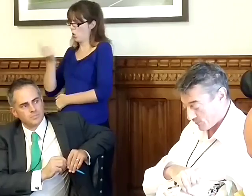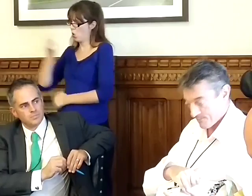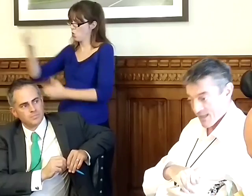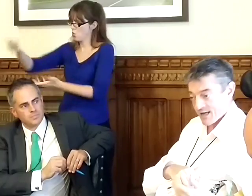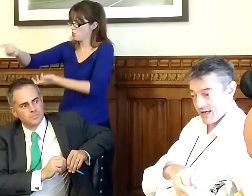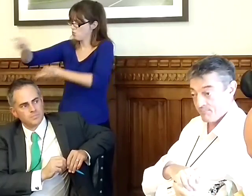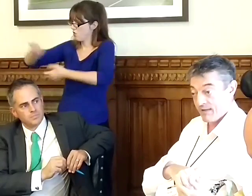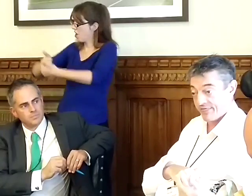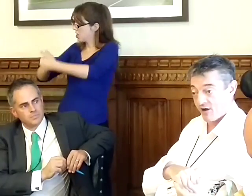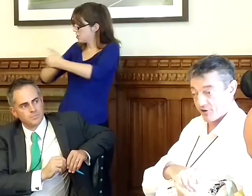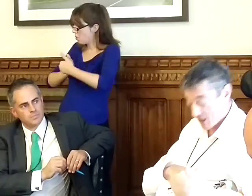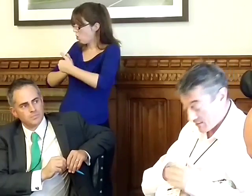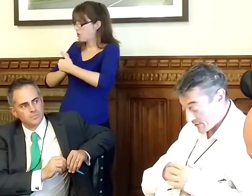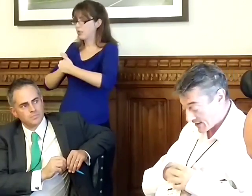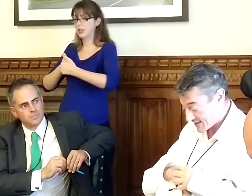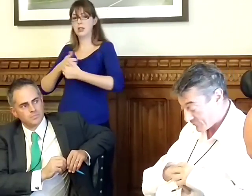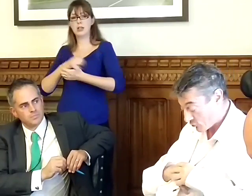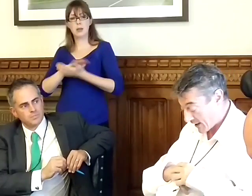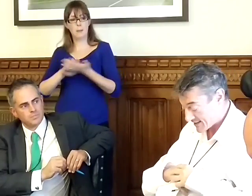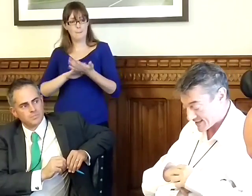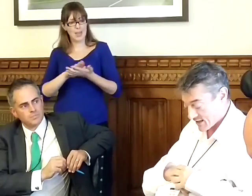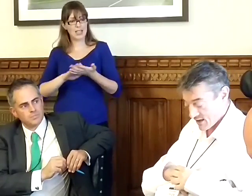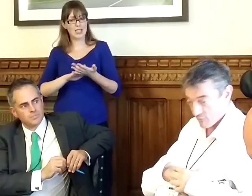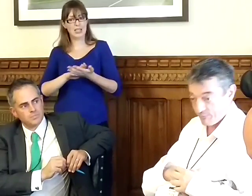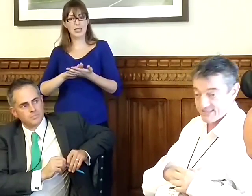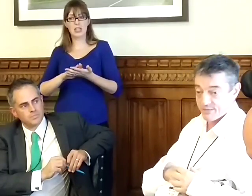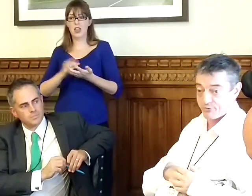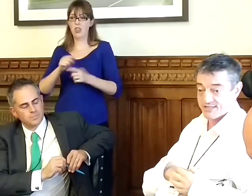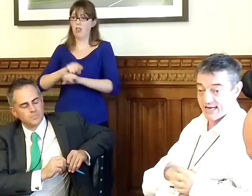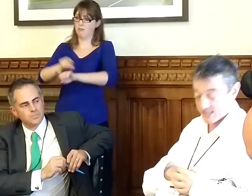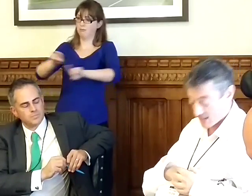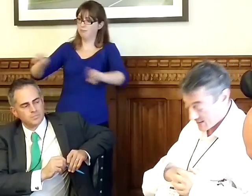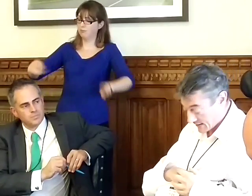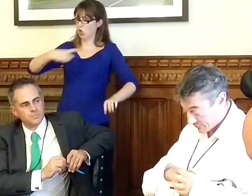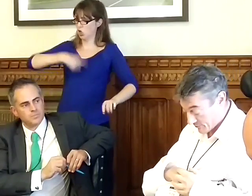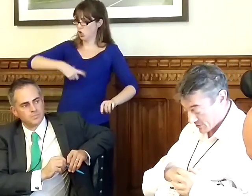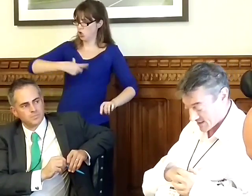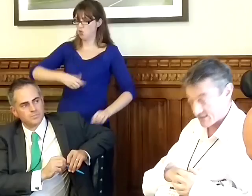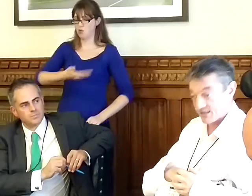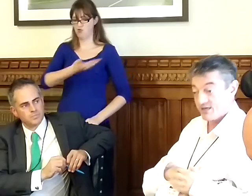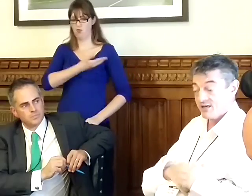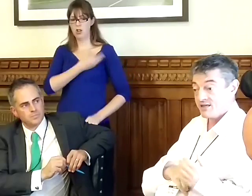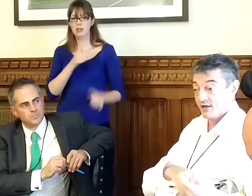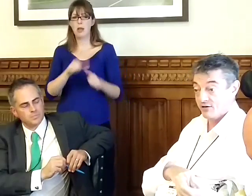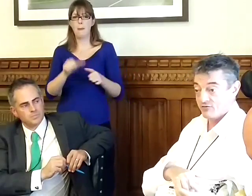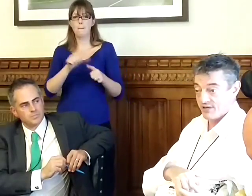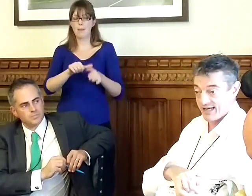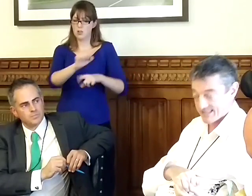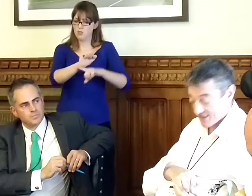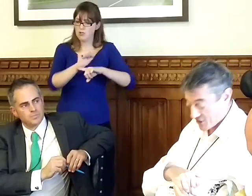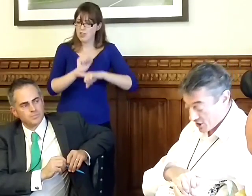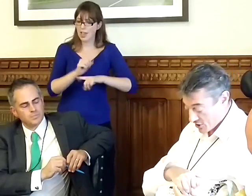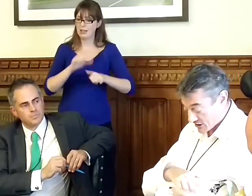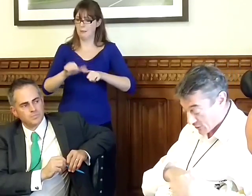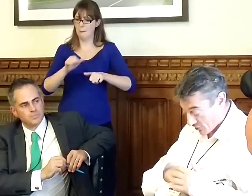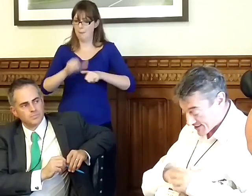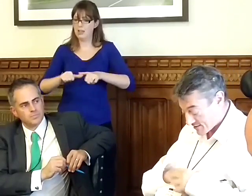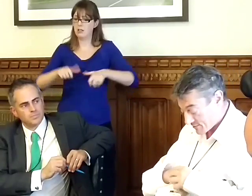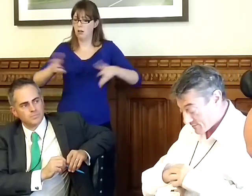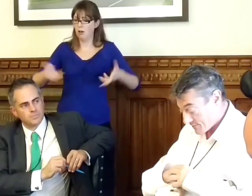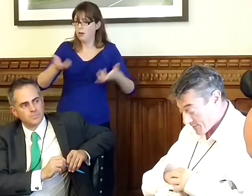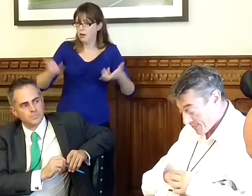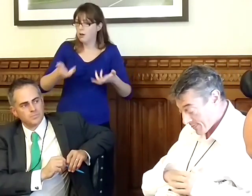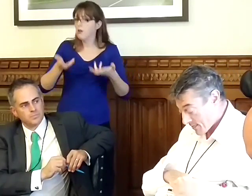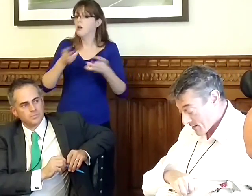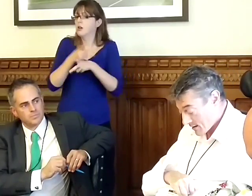that support, and meant that our human and civil rights were better protected and promoted. So it is a huge